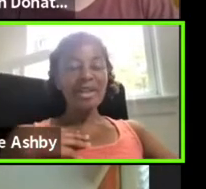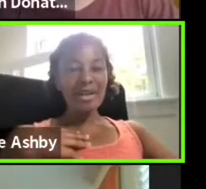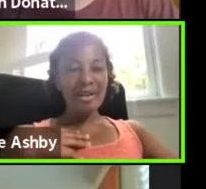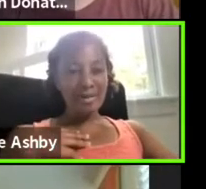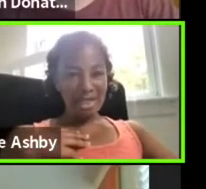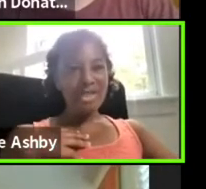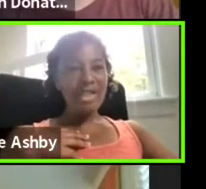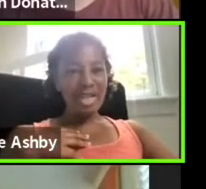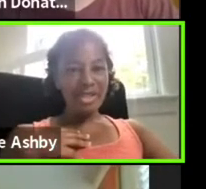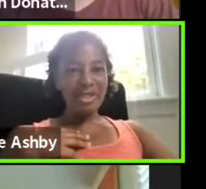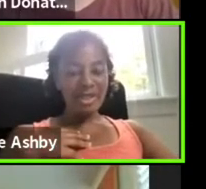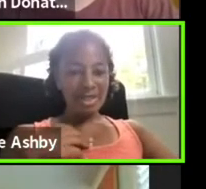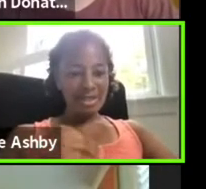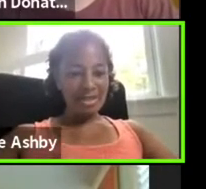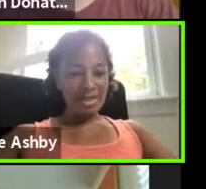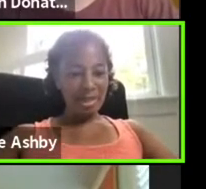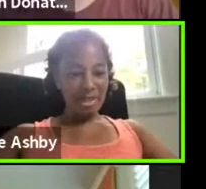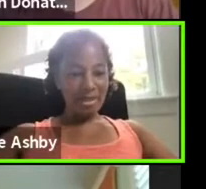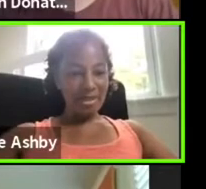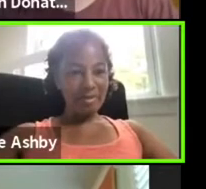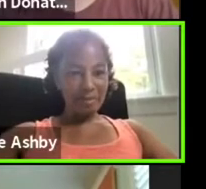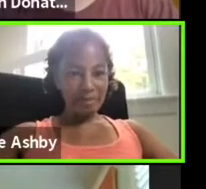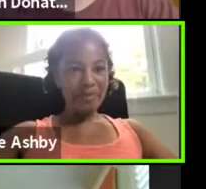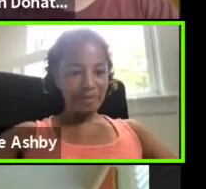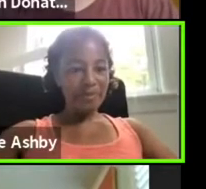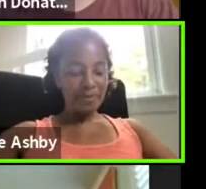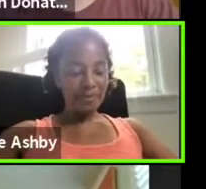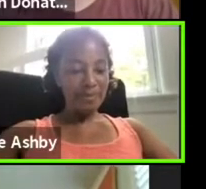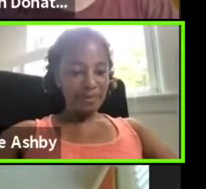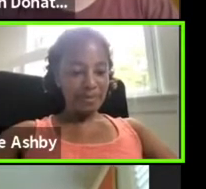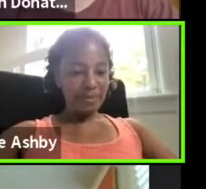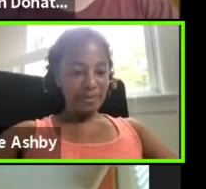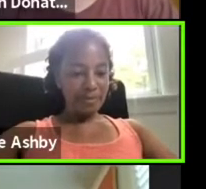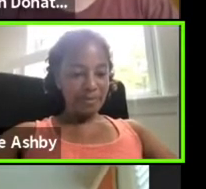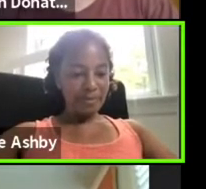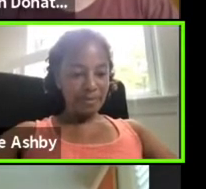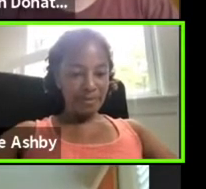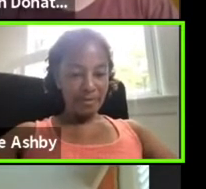of education that needs to be done.